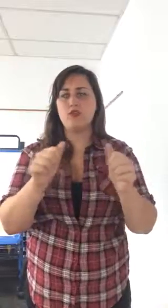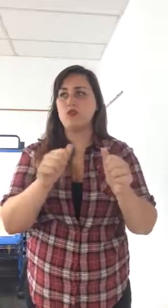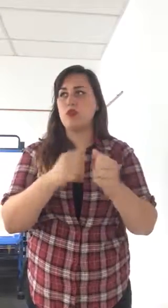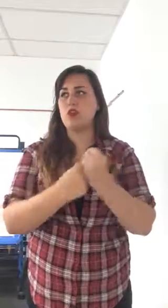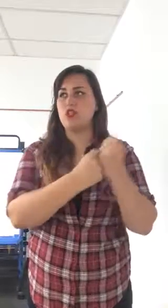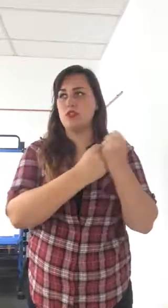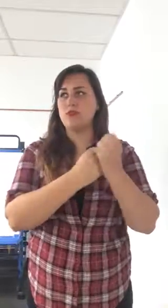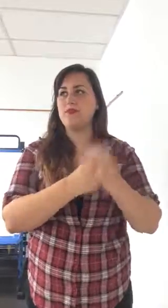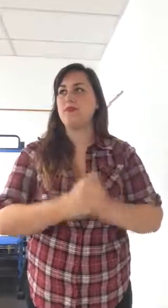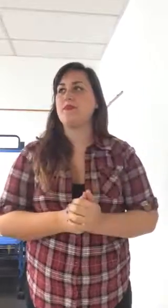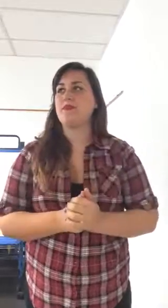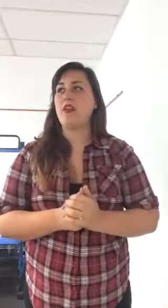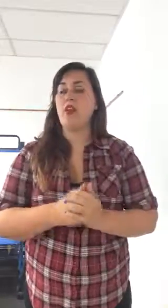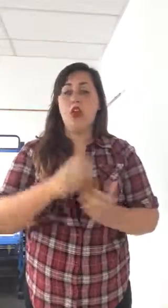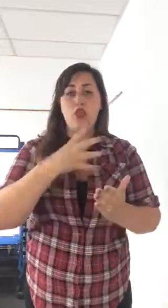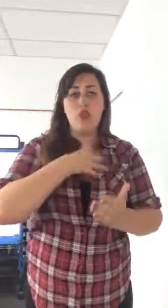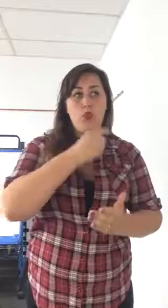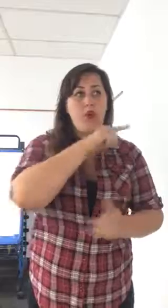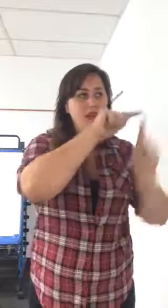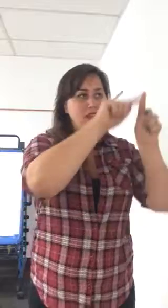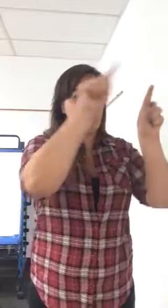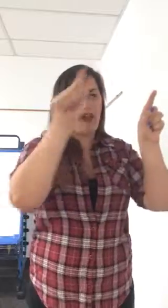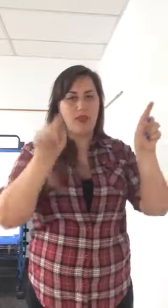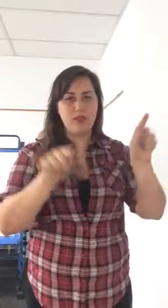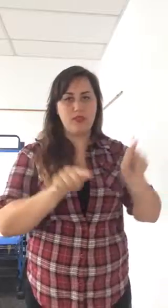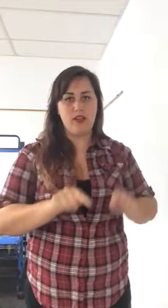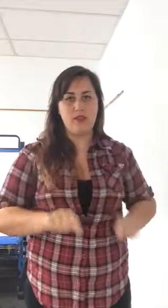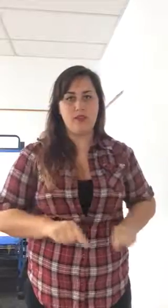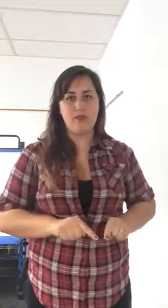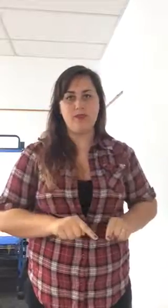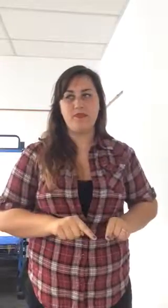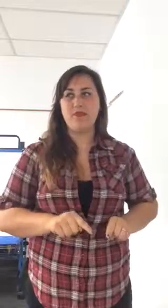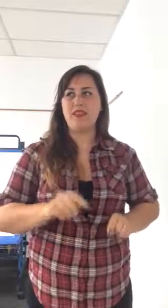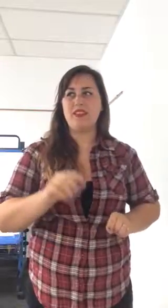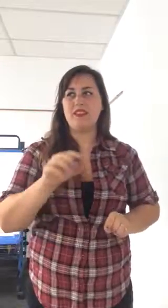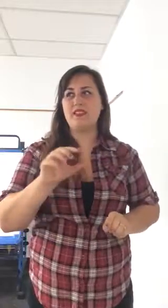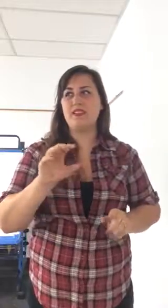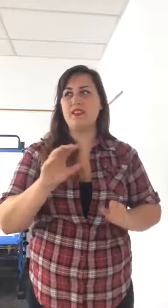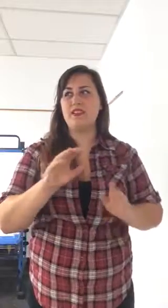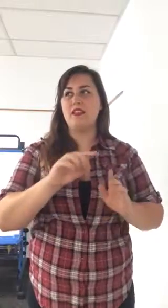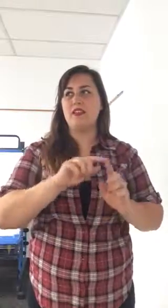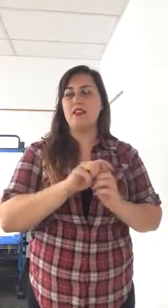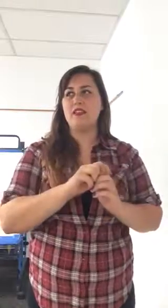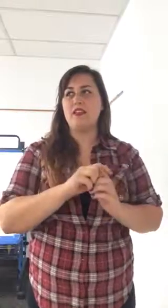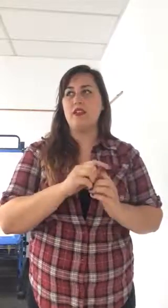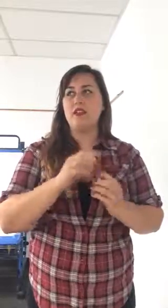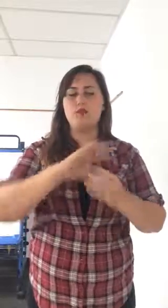the white out here that surrounds the outside of the bone. It tends to be a sleeve that surrounds the bone. What do we call this sleeve? Does anybody look ahead in their